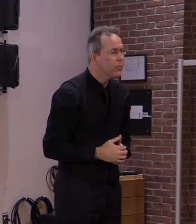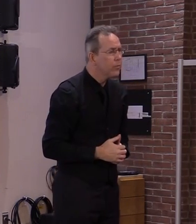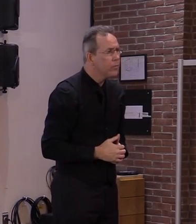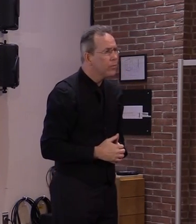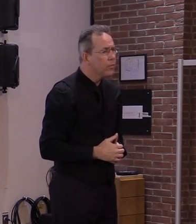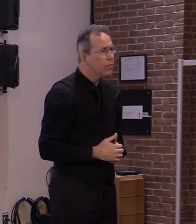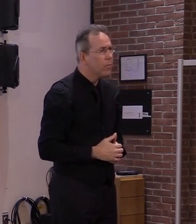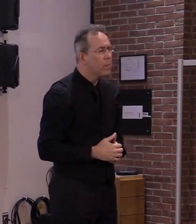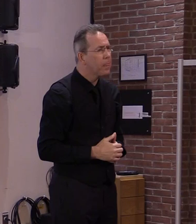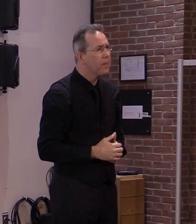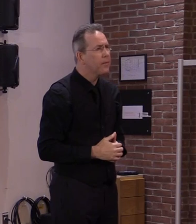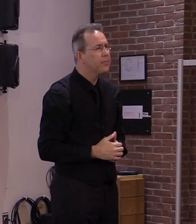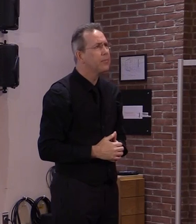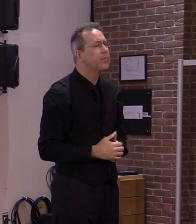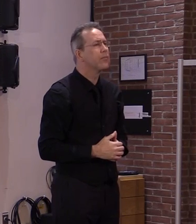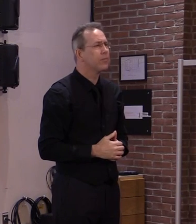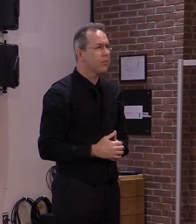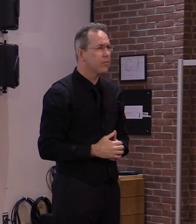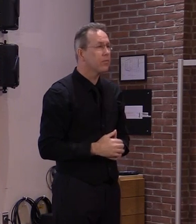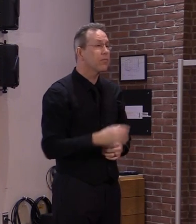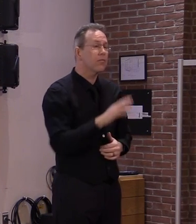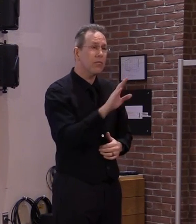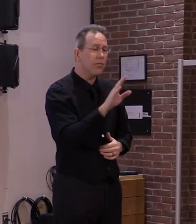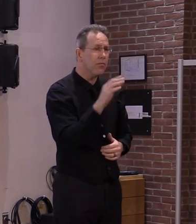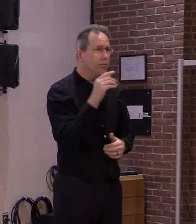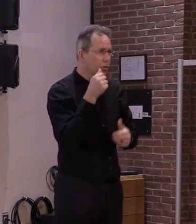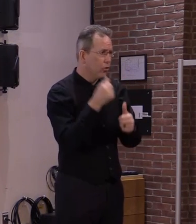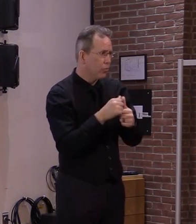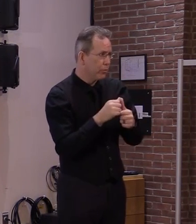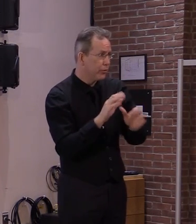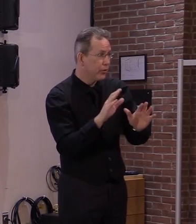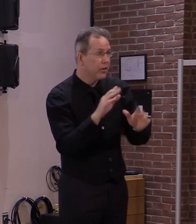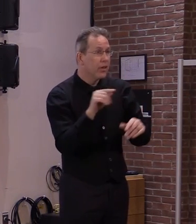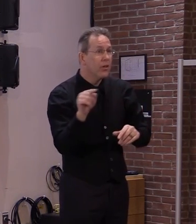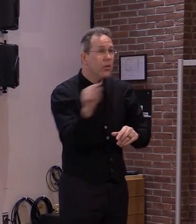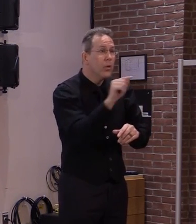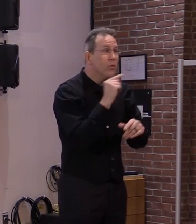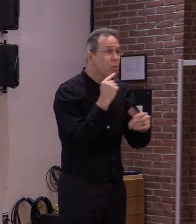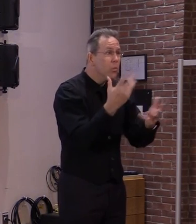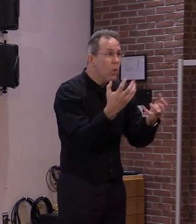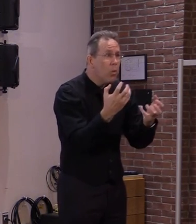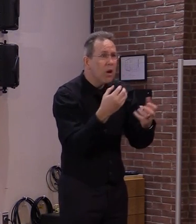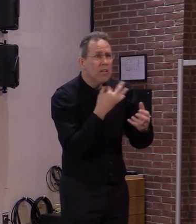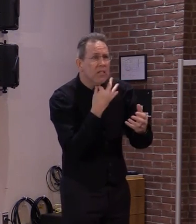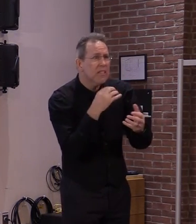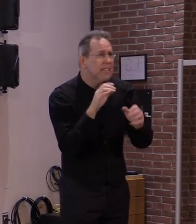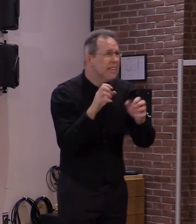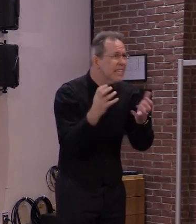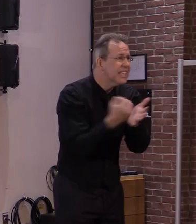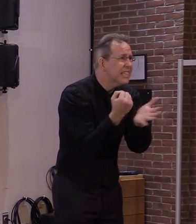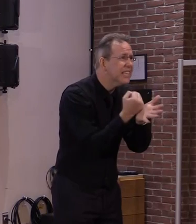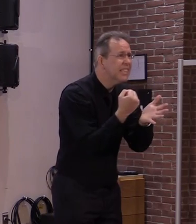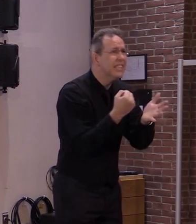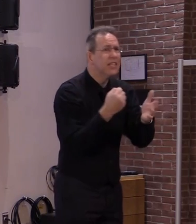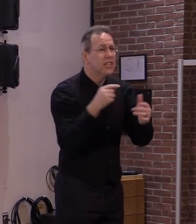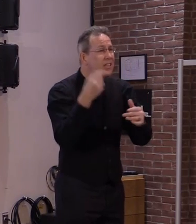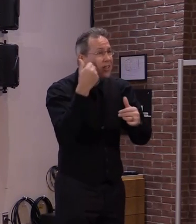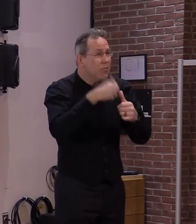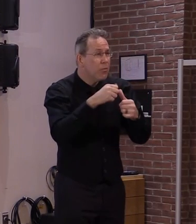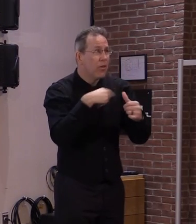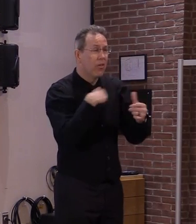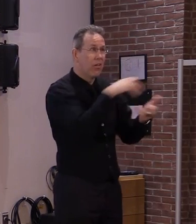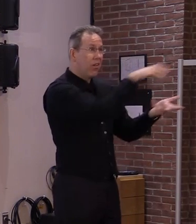vaccine still outweighs the ability of the federal government to supply states with enough vaccine to meet that